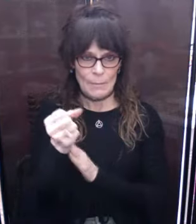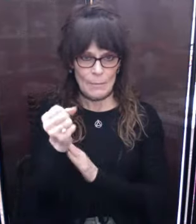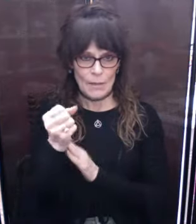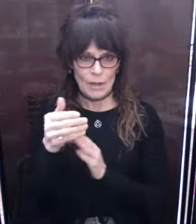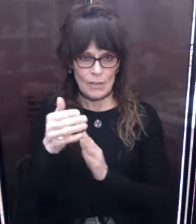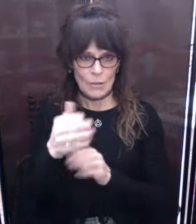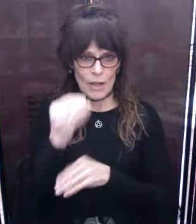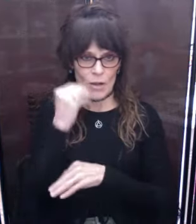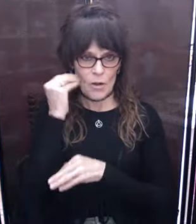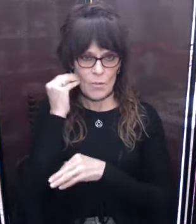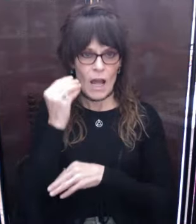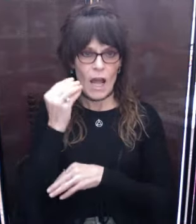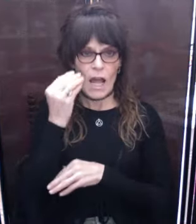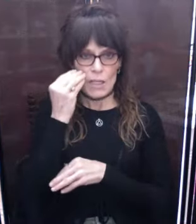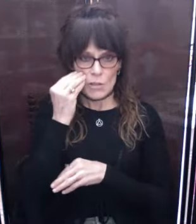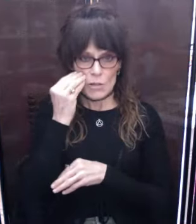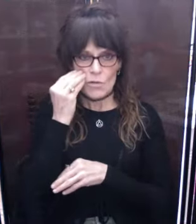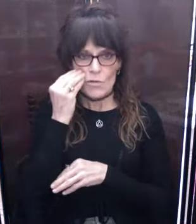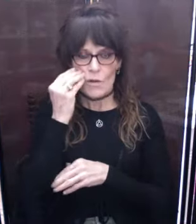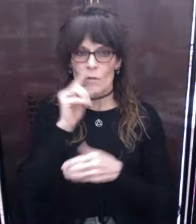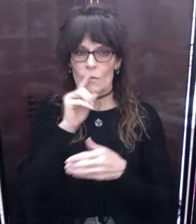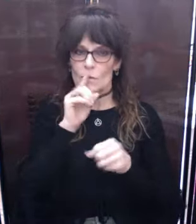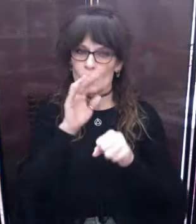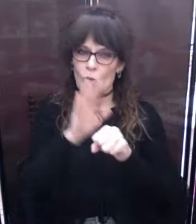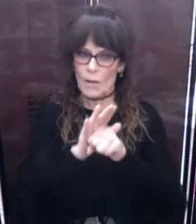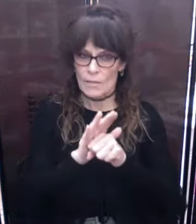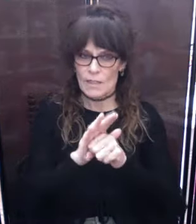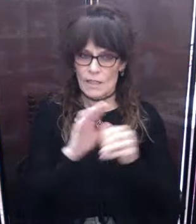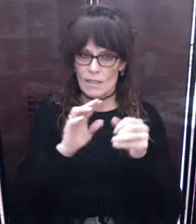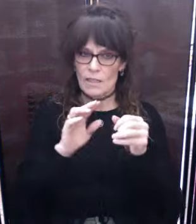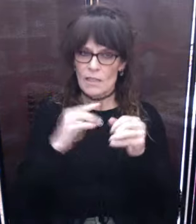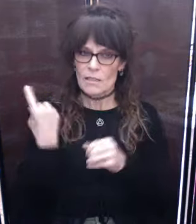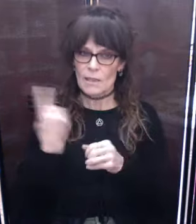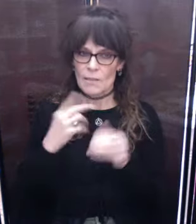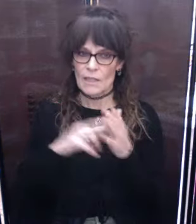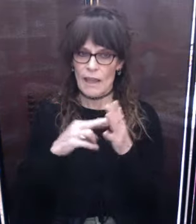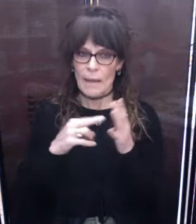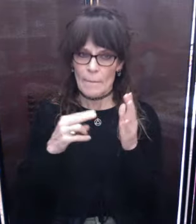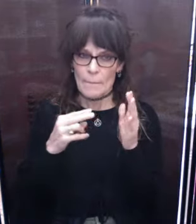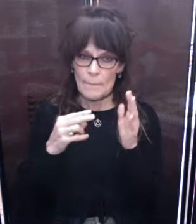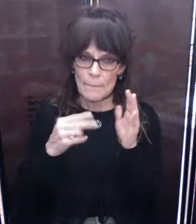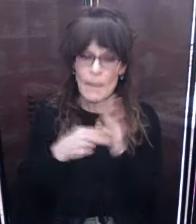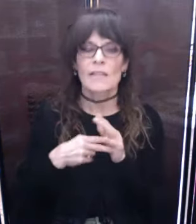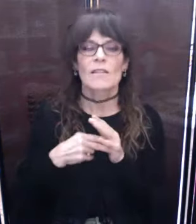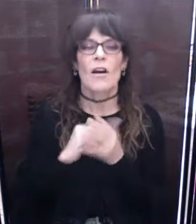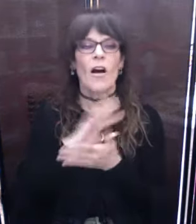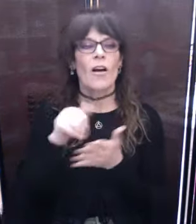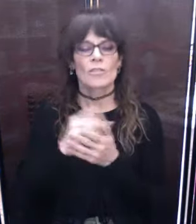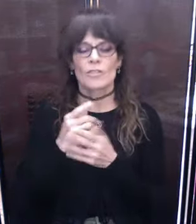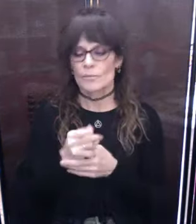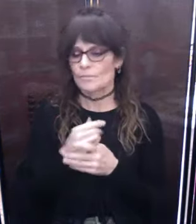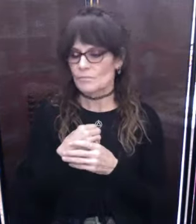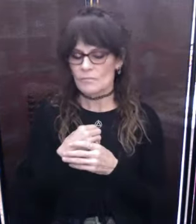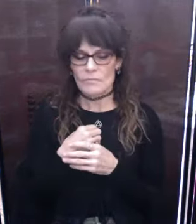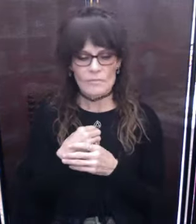a promise that meant everything to her. And so when I made it, I meant it. I had absolutely zero intention to drink the